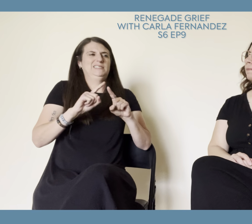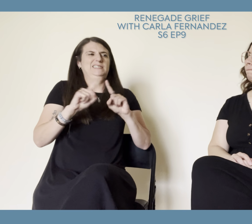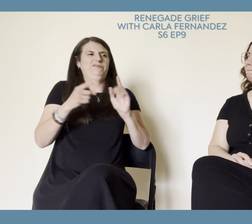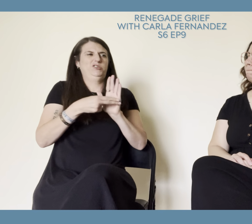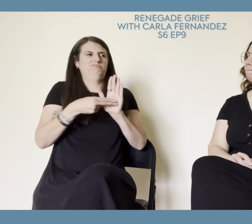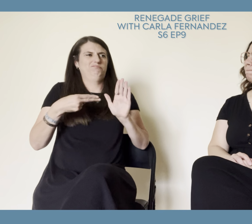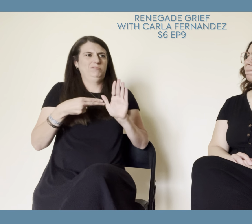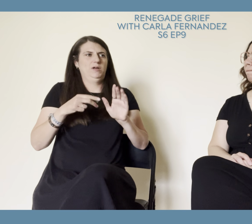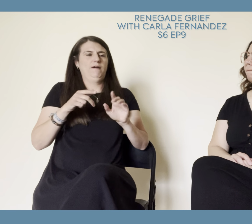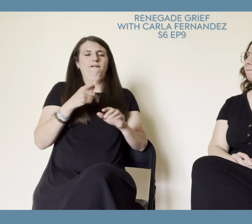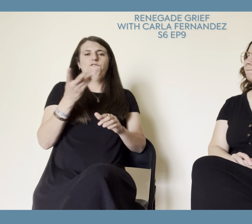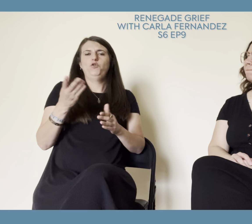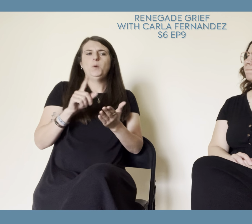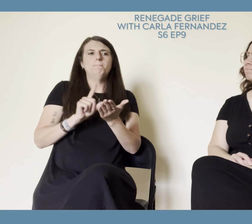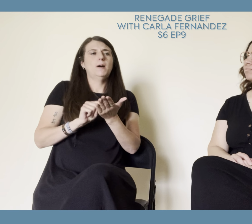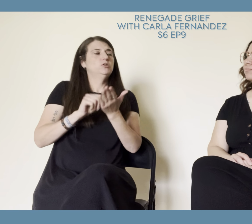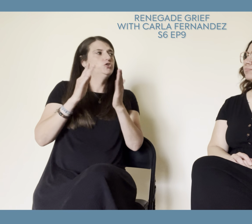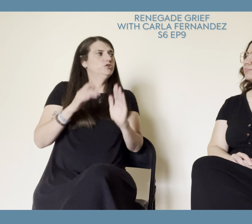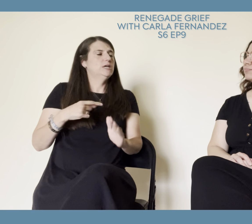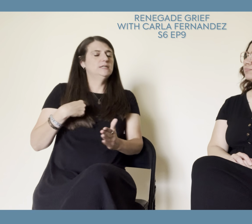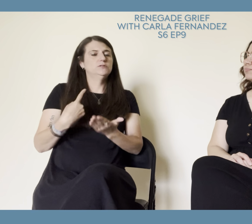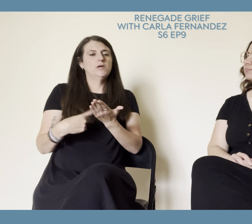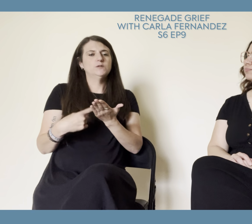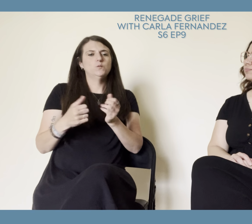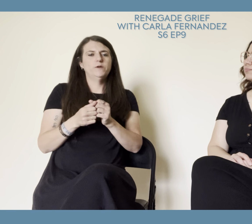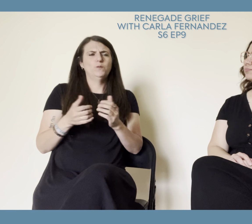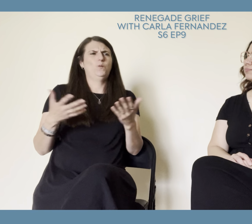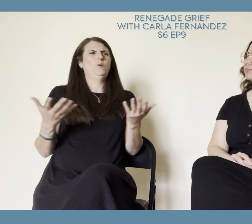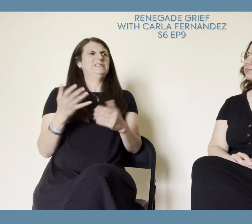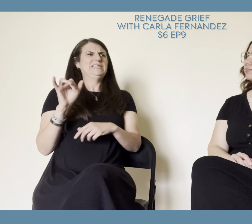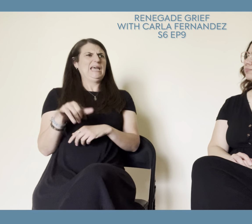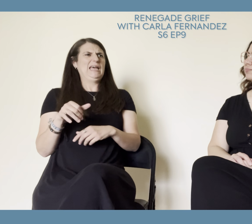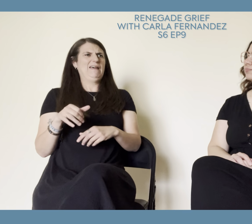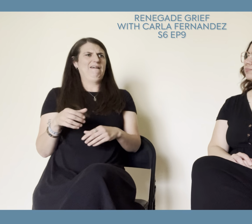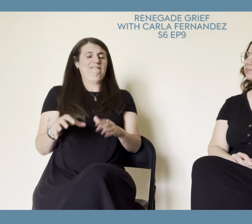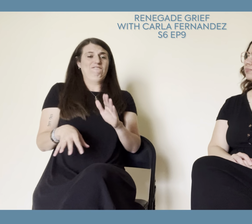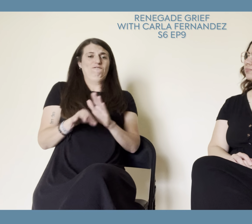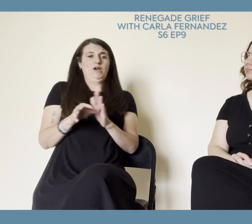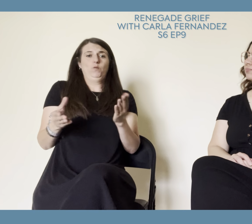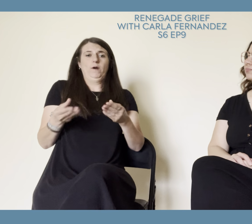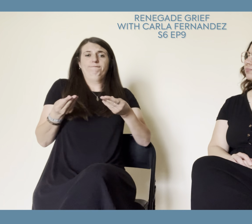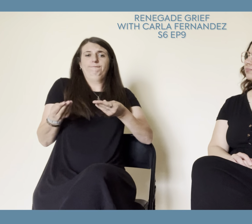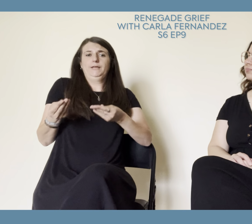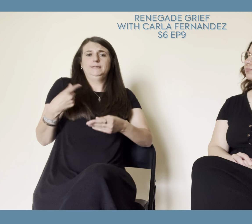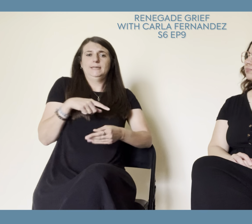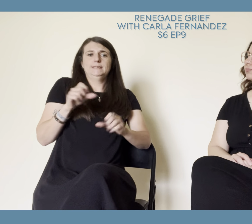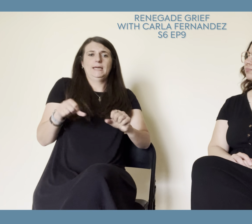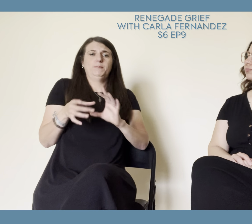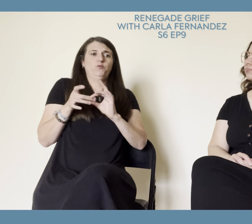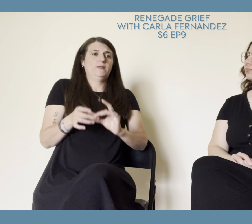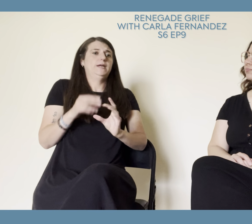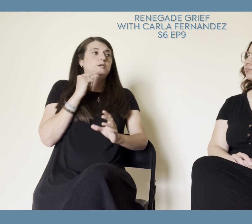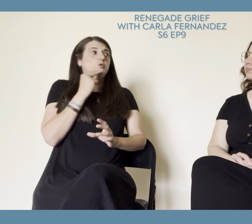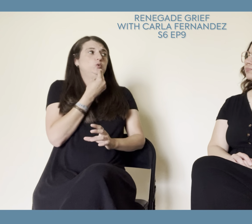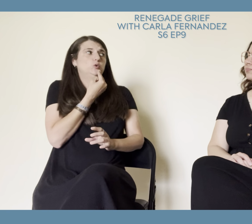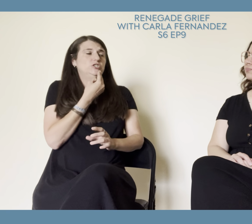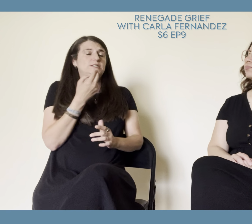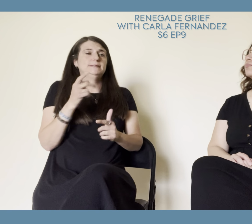that I talked to were like, what is that? Finding What Feeds Us could be a book about like nutrition or fill in the blank. And the more that